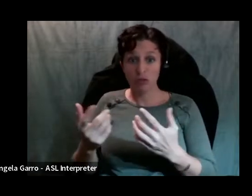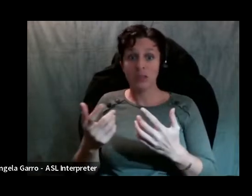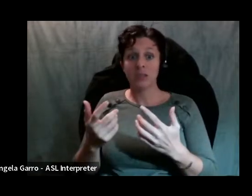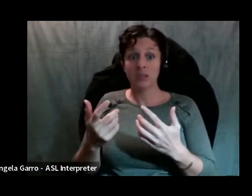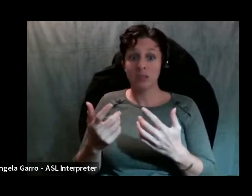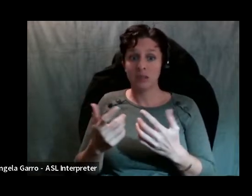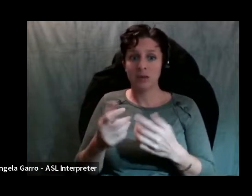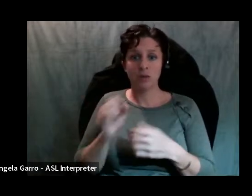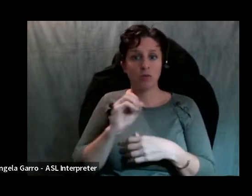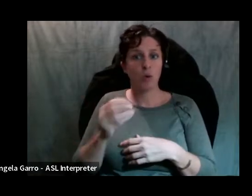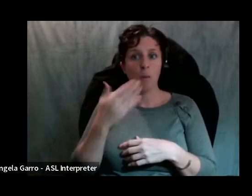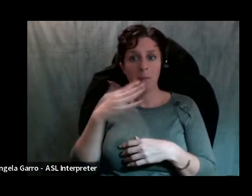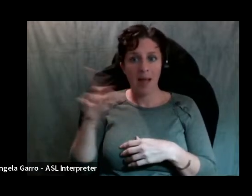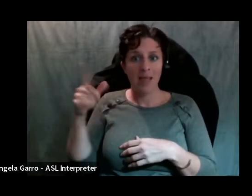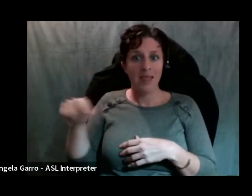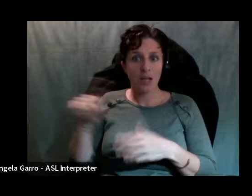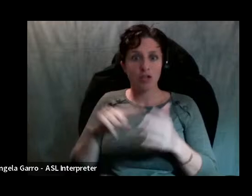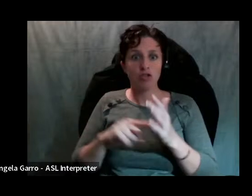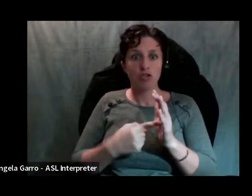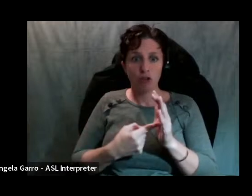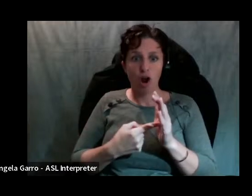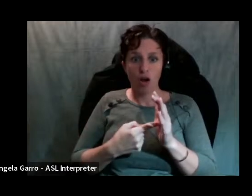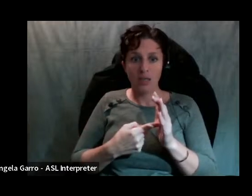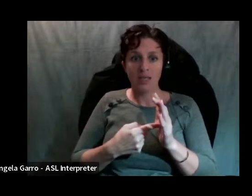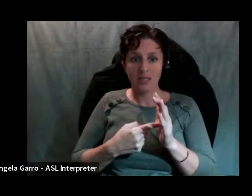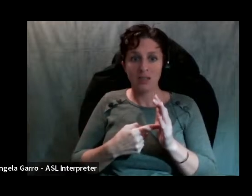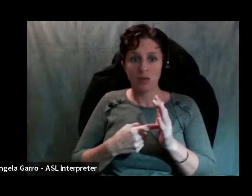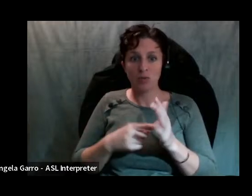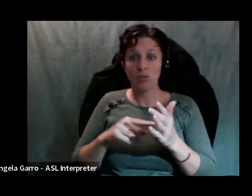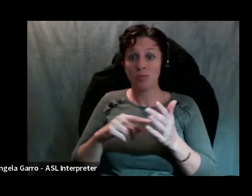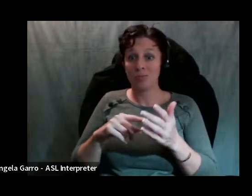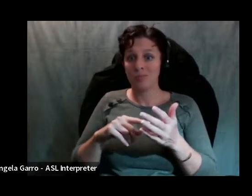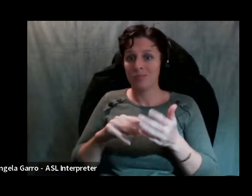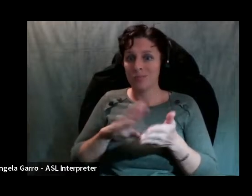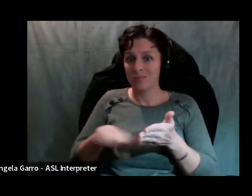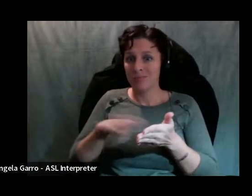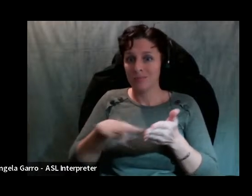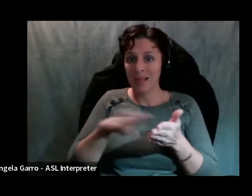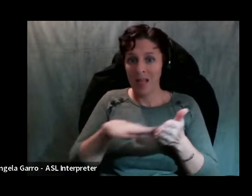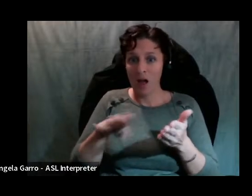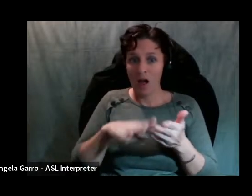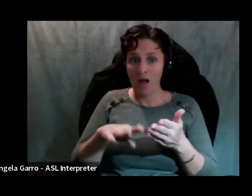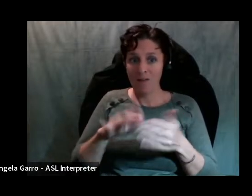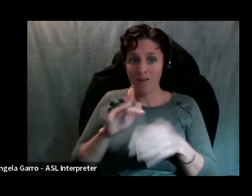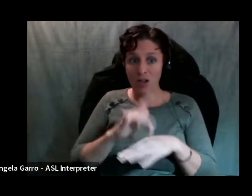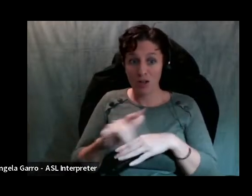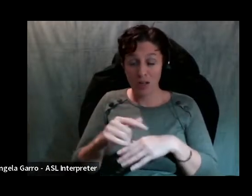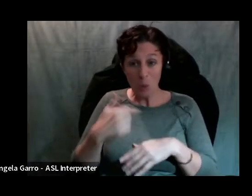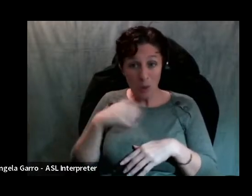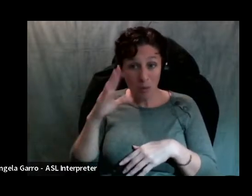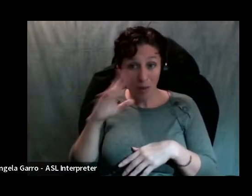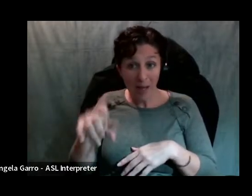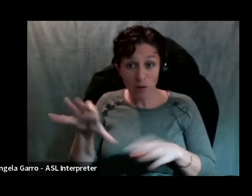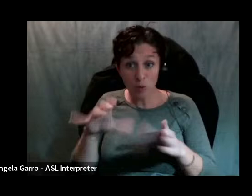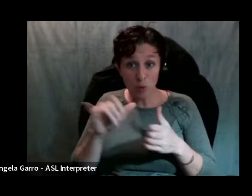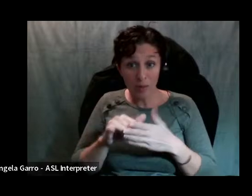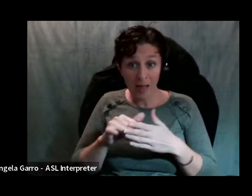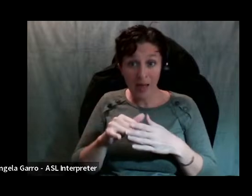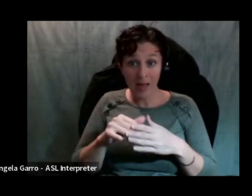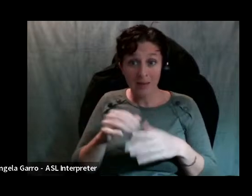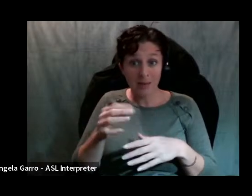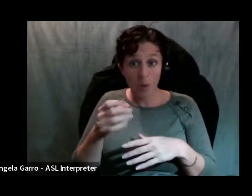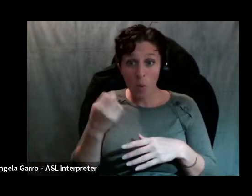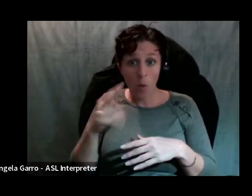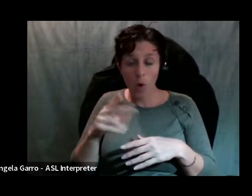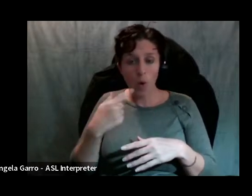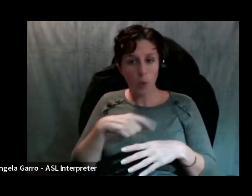it's so bad that they're starting to initiate layoff practices early. Are we going to have to do something along those lines? Are we insulated enough not to